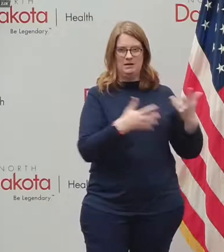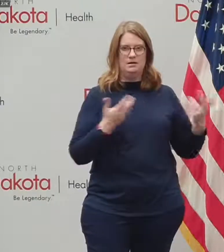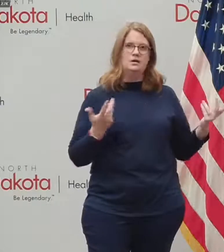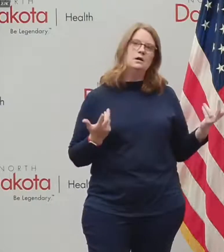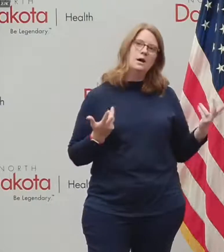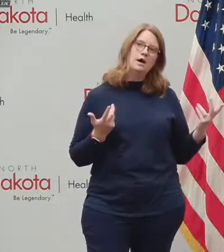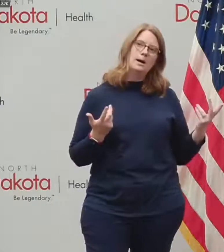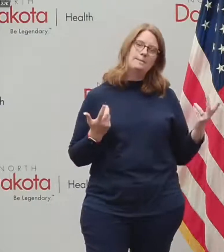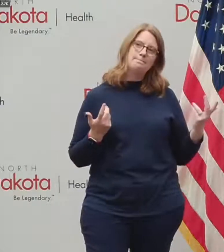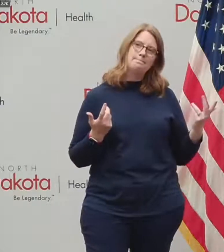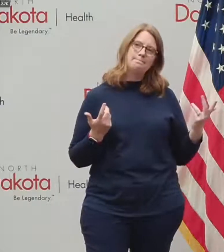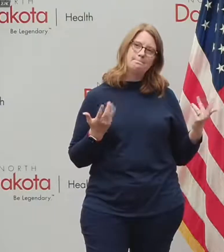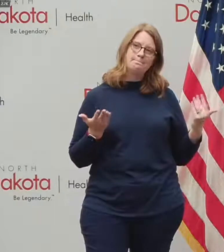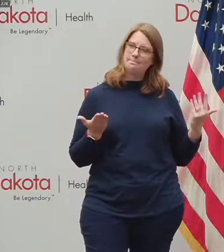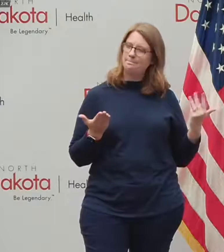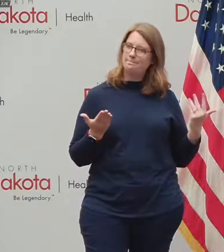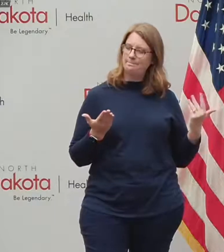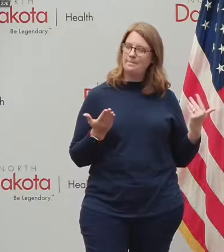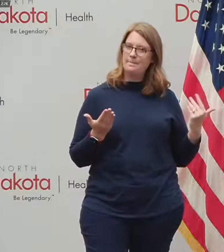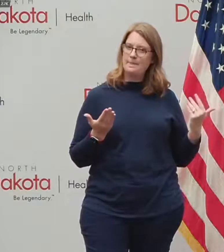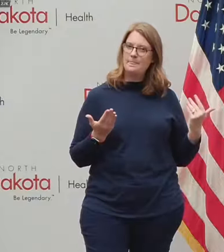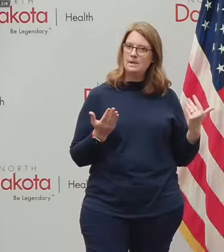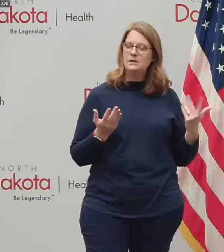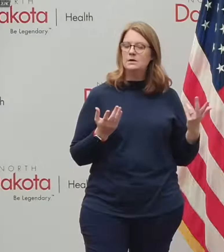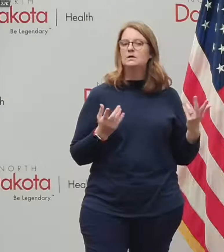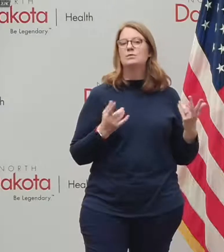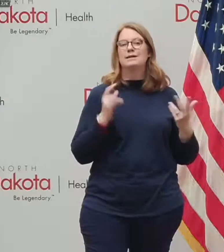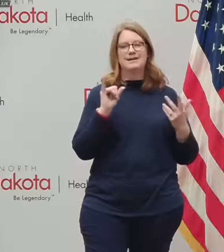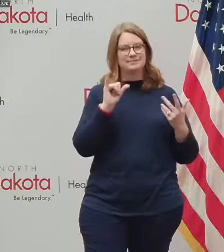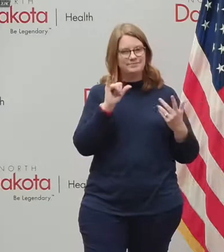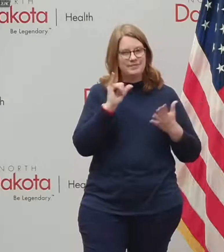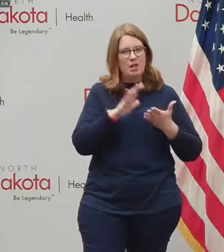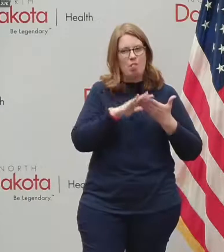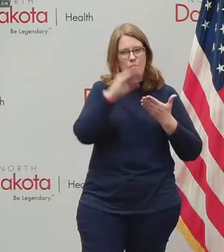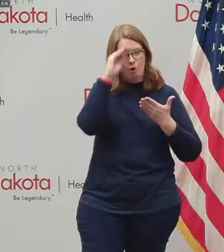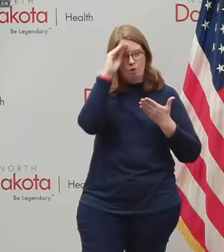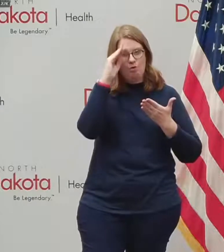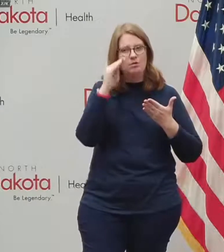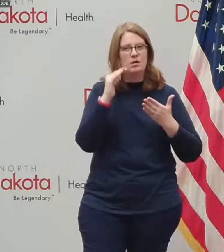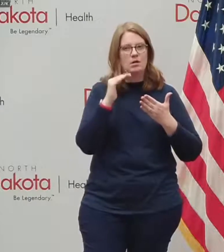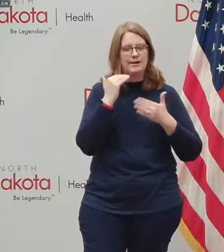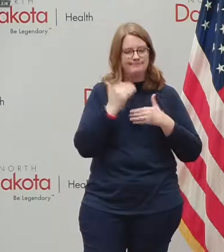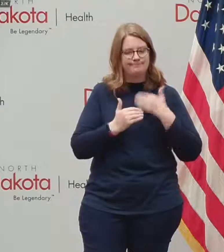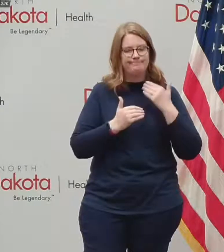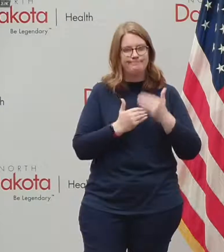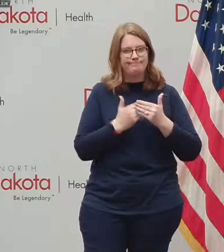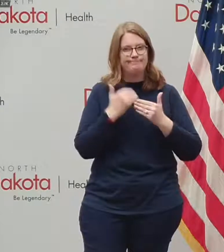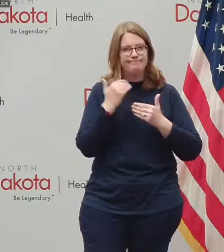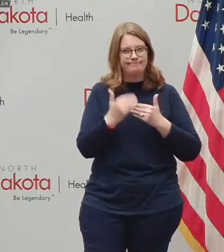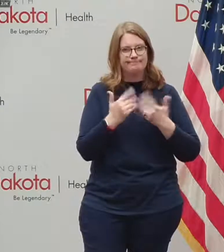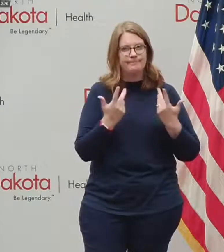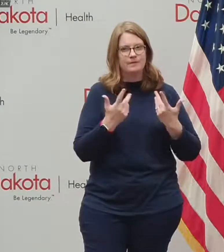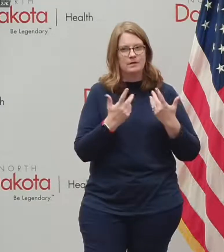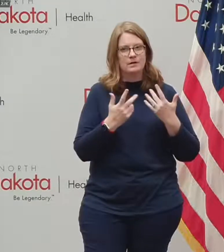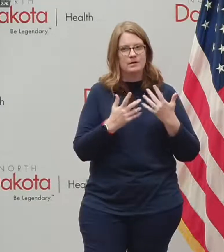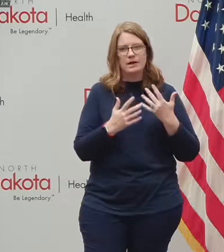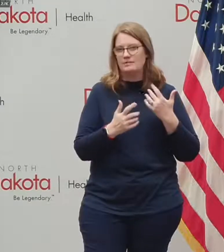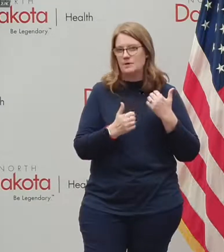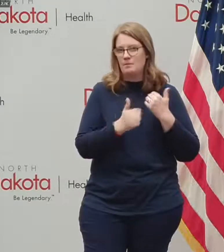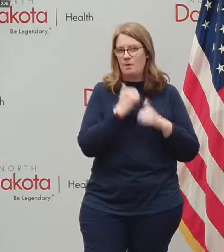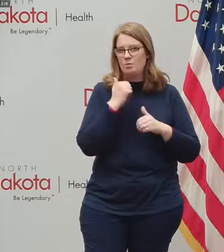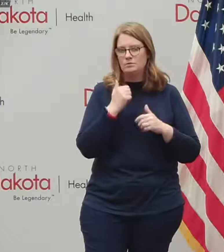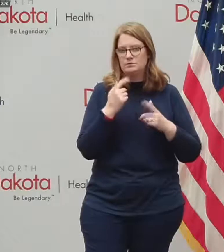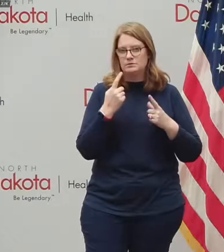we're again, as we continue to learn as we go, we're trying to do the things in a targeted way that have the most effect on